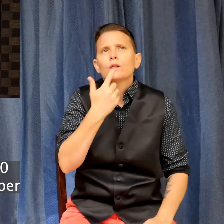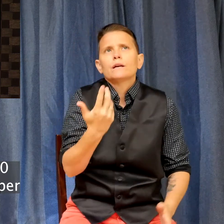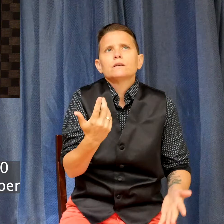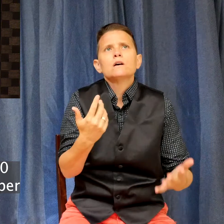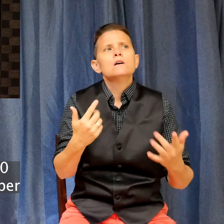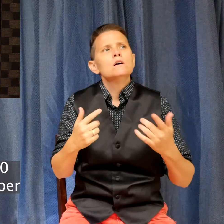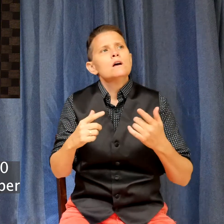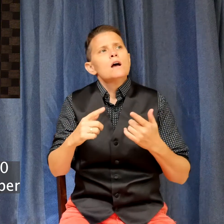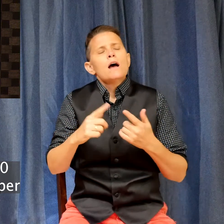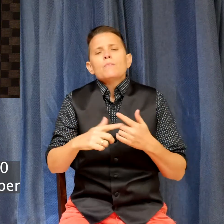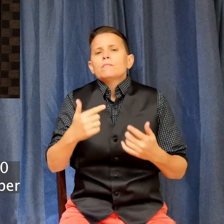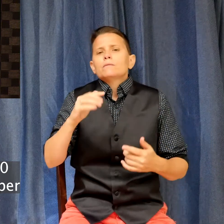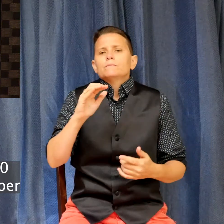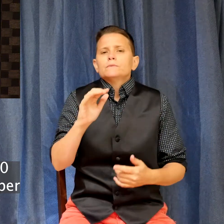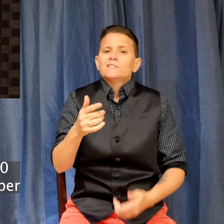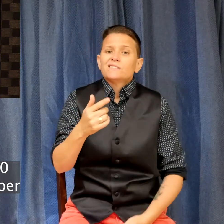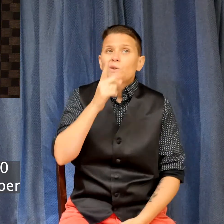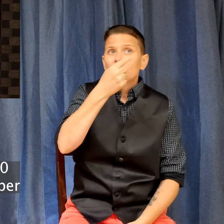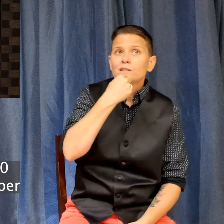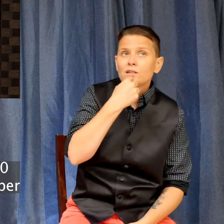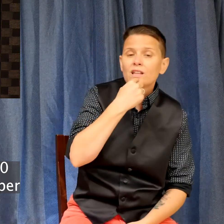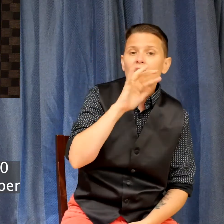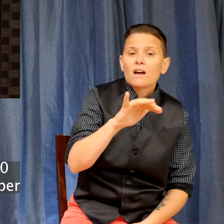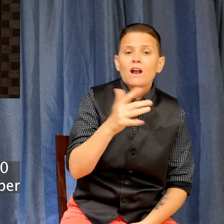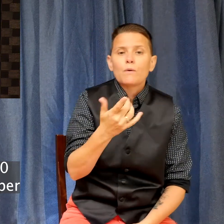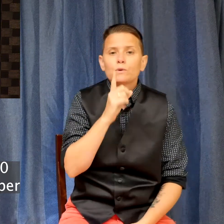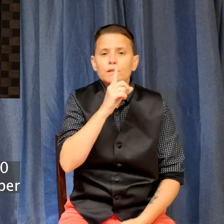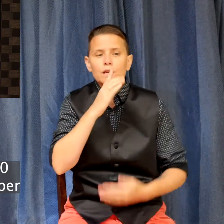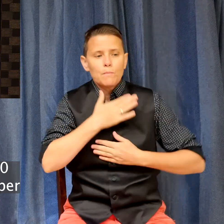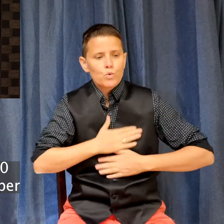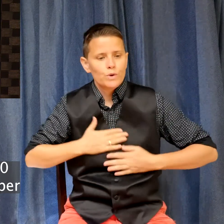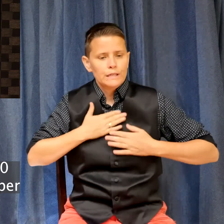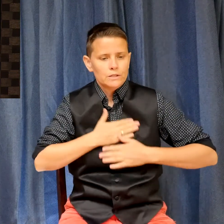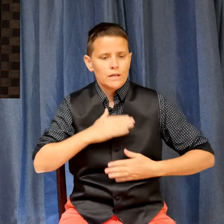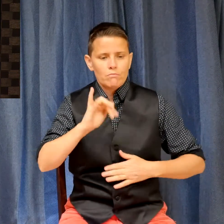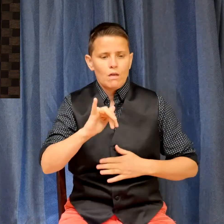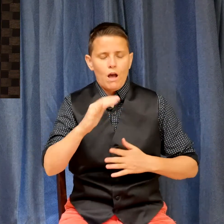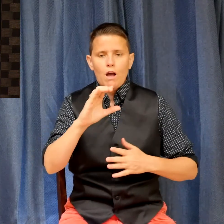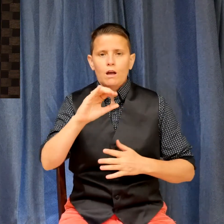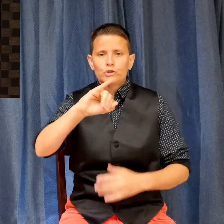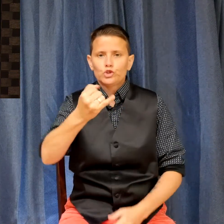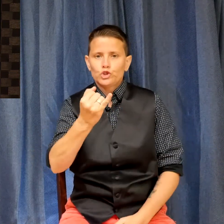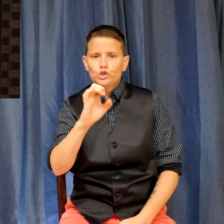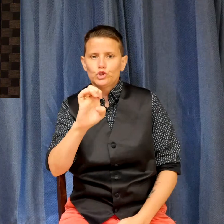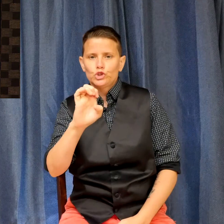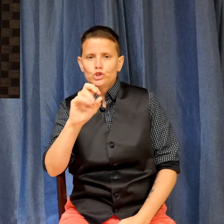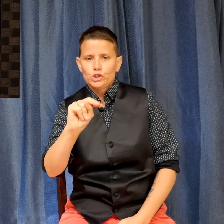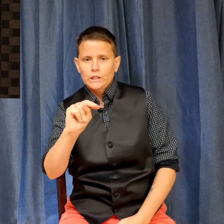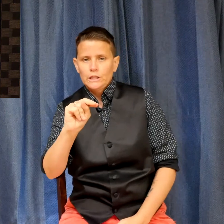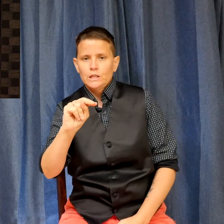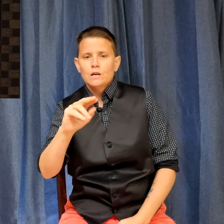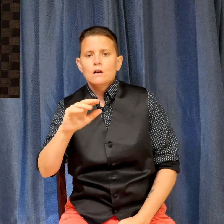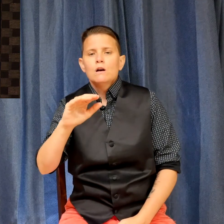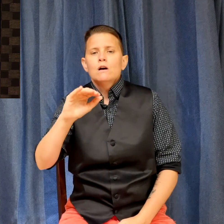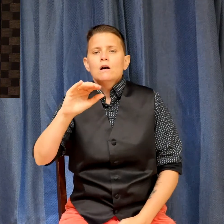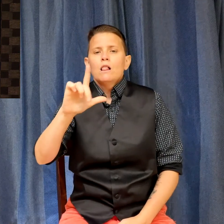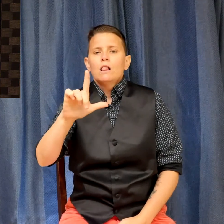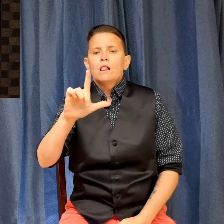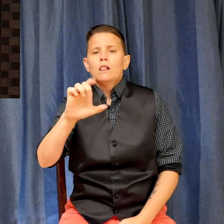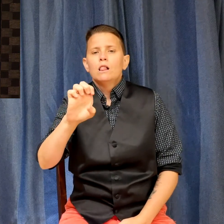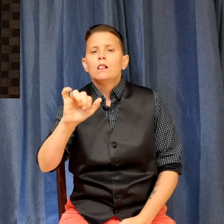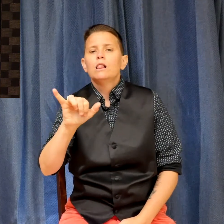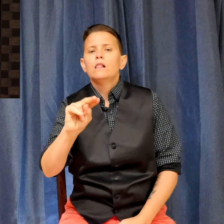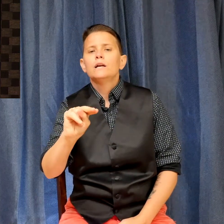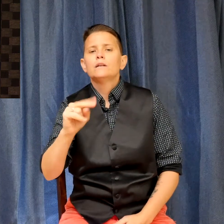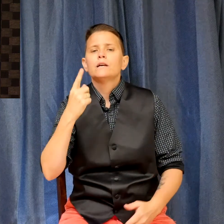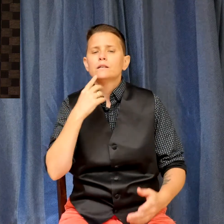is about being in your body. When you're going through a physical health challenge, being in your body is so key,